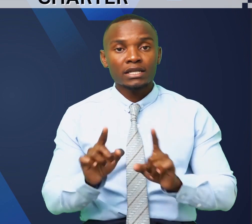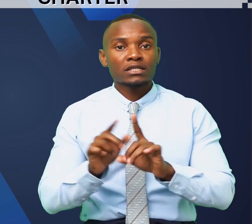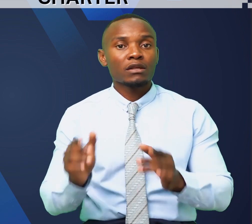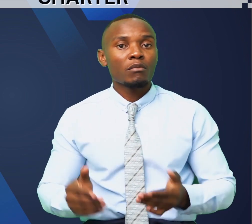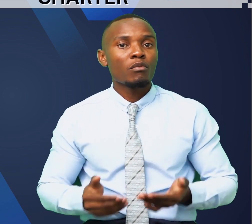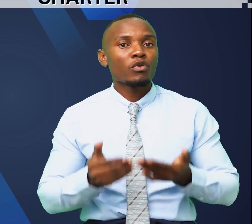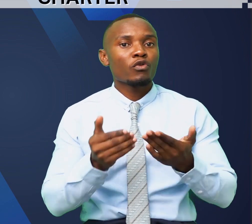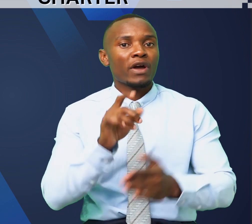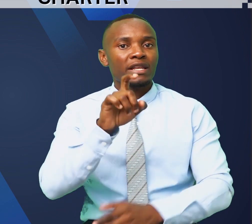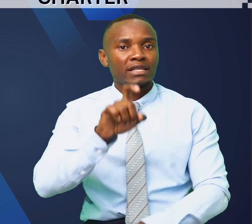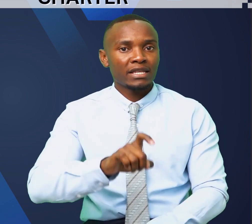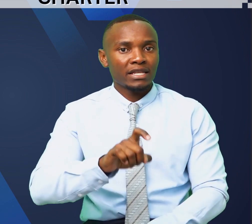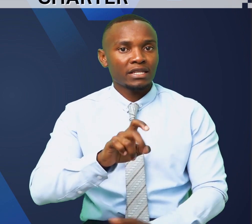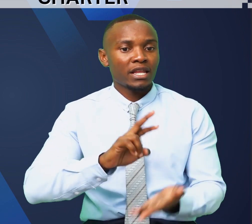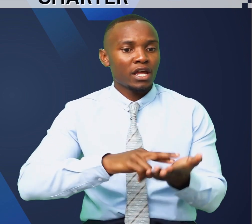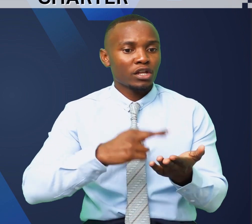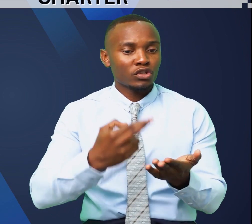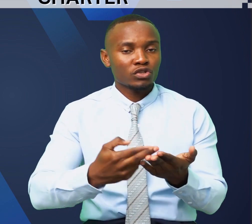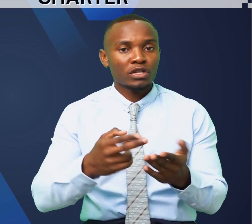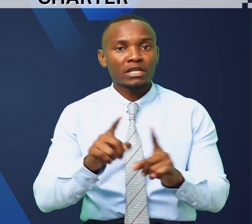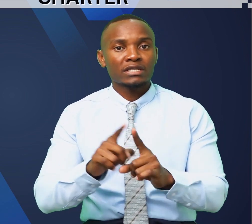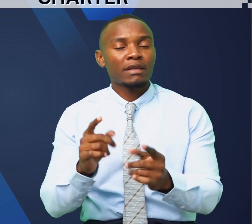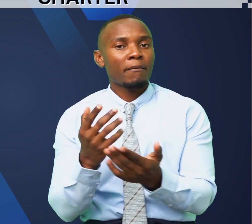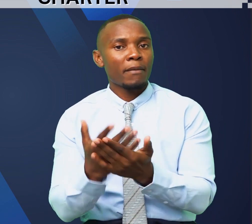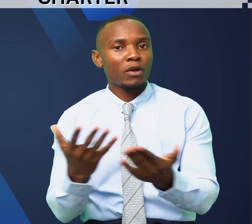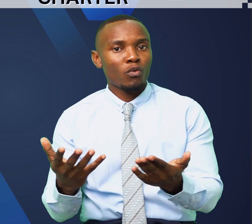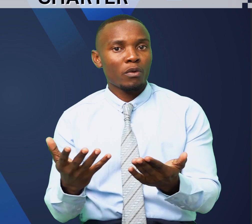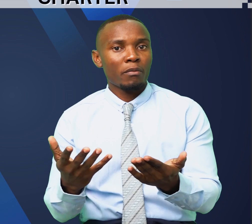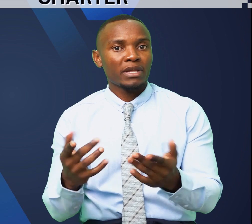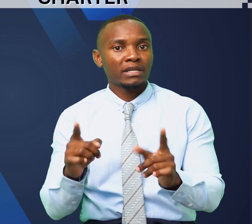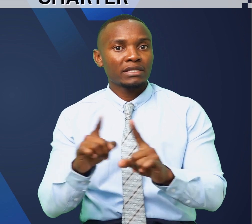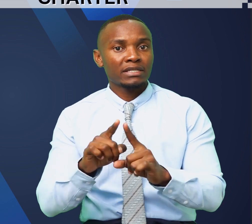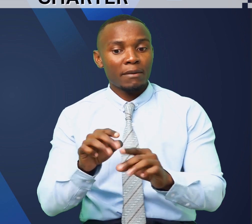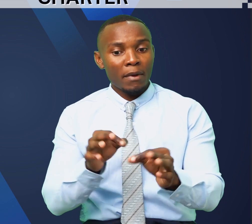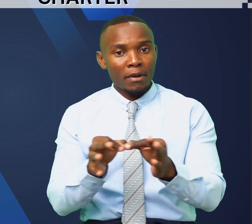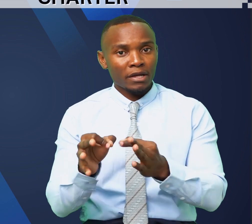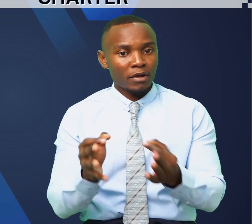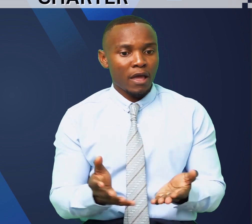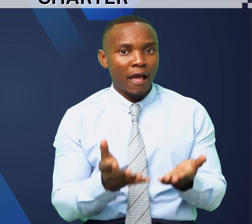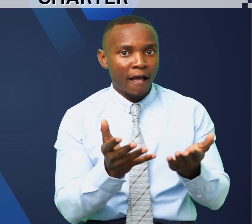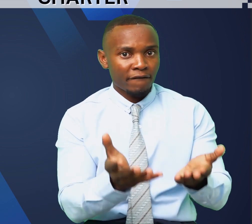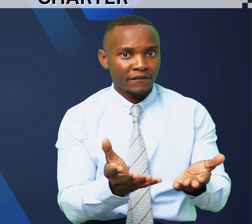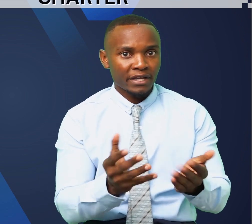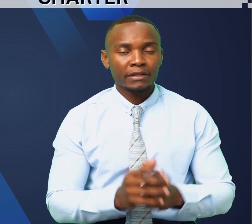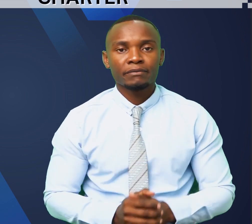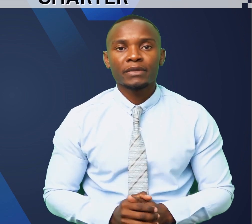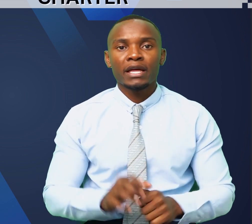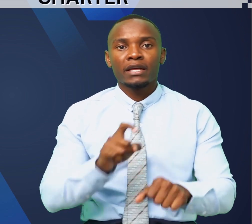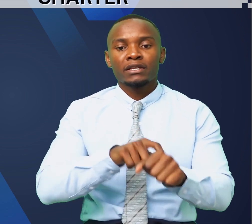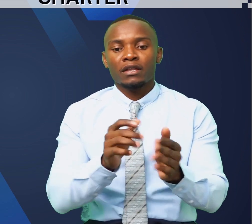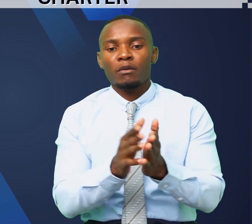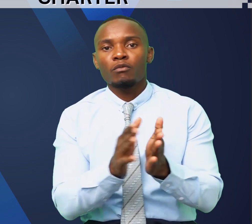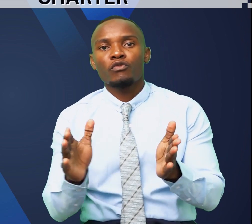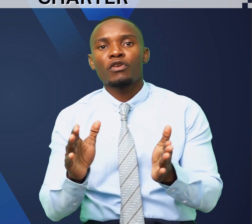necessary resources, and avail equipment and manuals. Timeline, 14